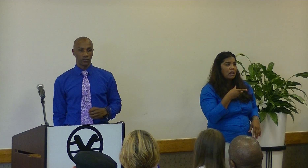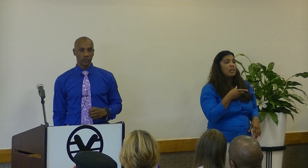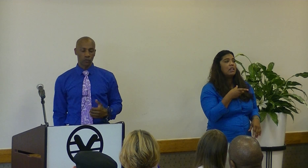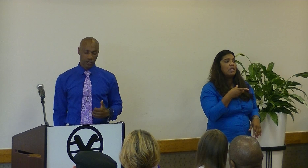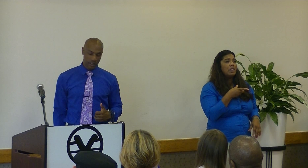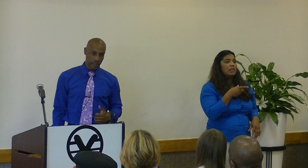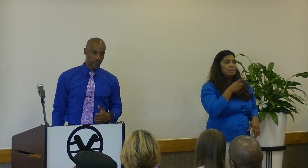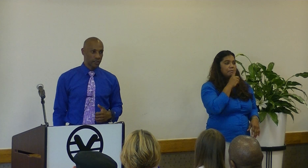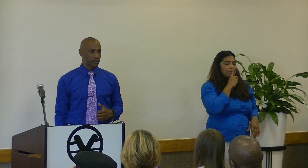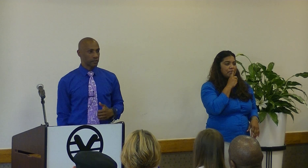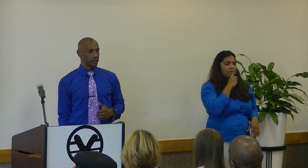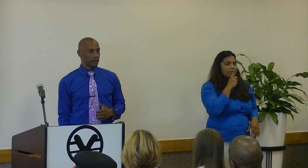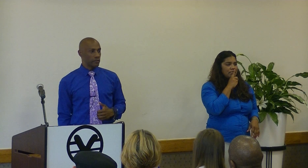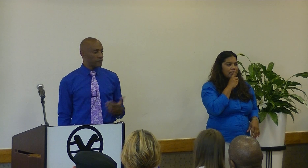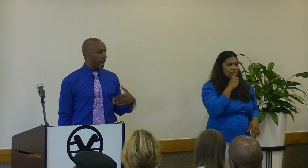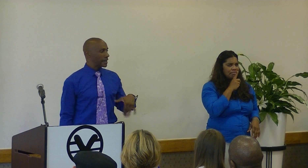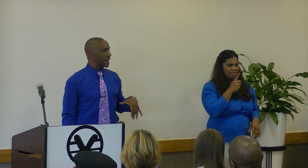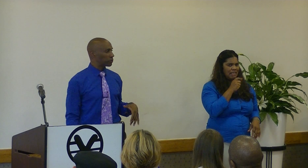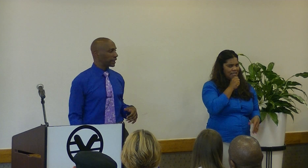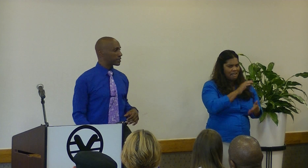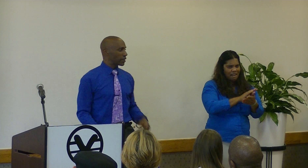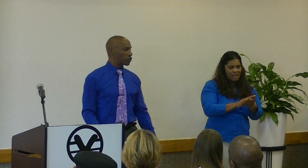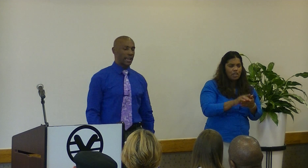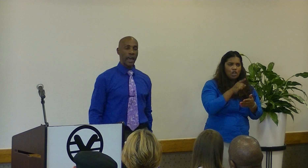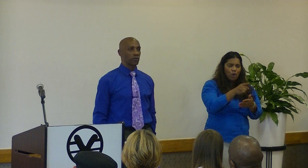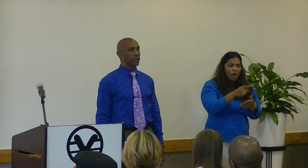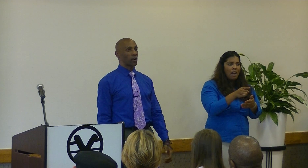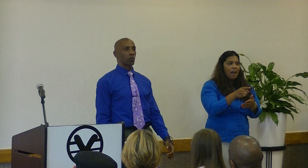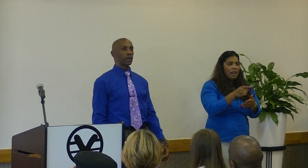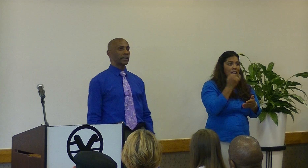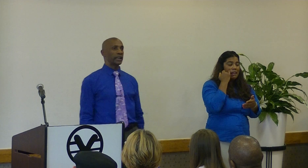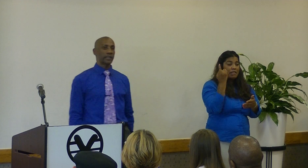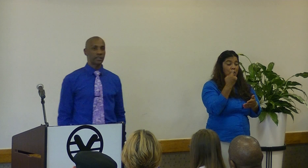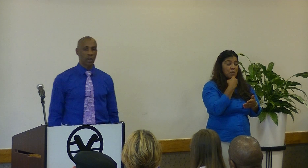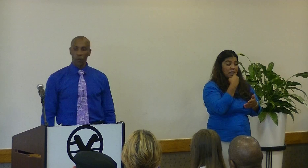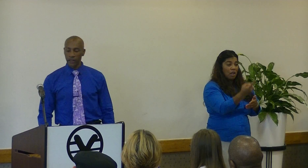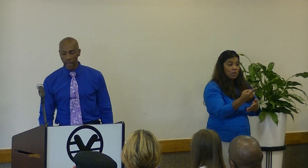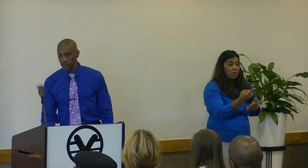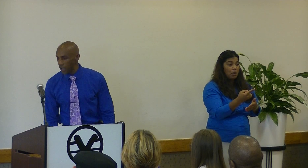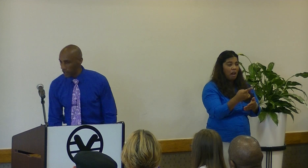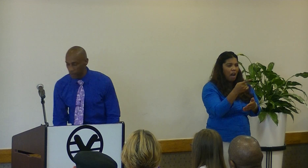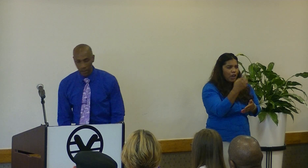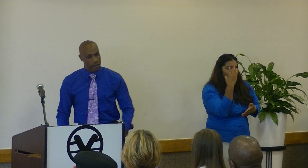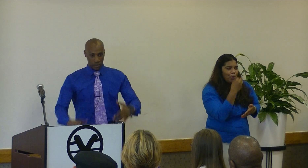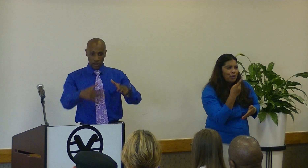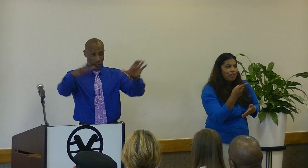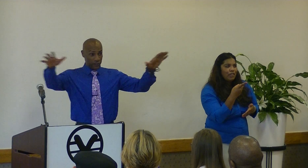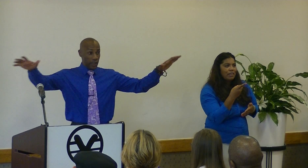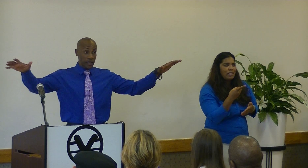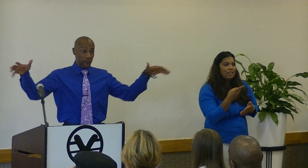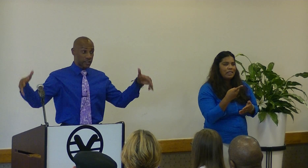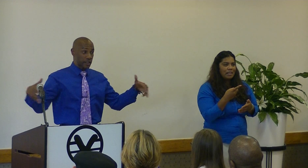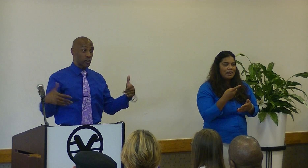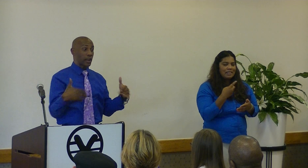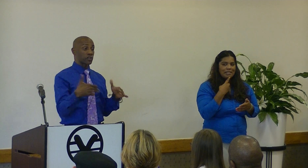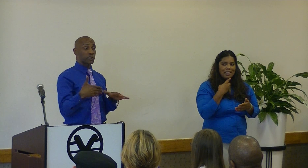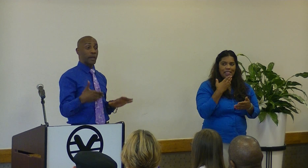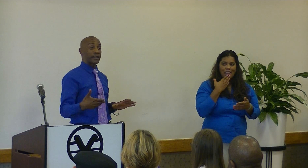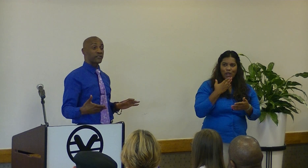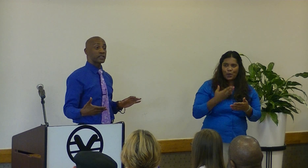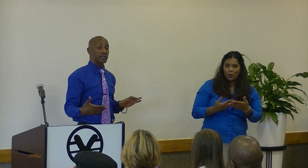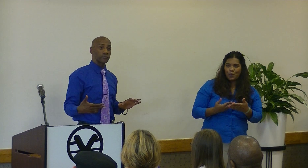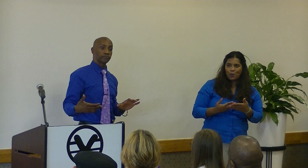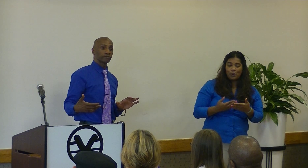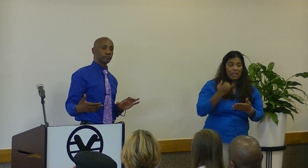you. Receive it. Find that place in you, and I don't care what it is when they talk about, because this philosophy says you're not